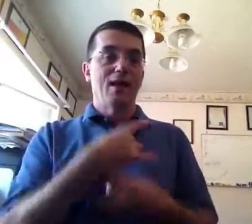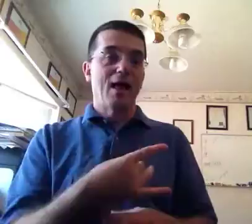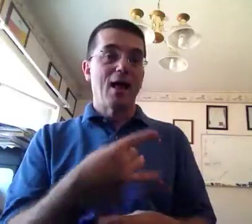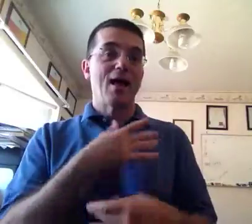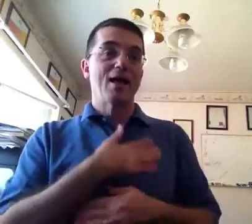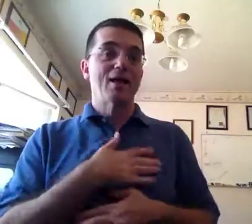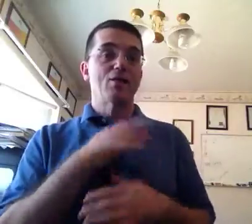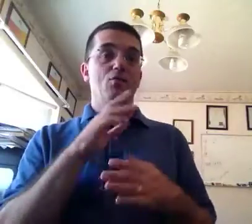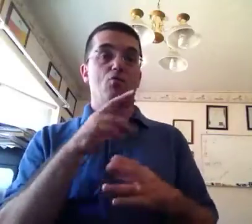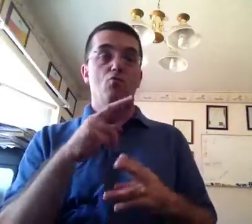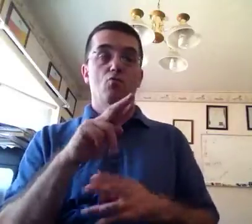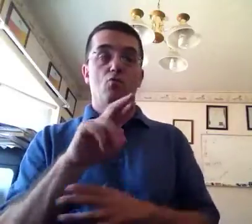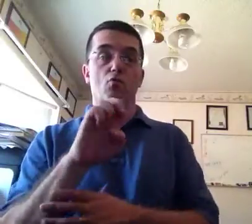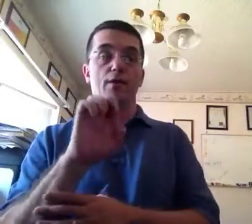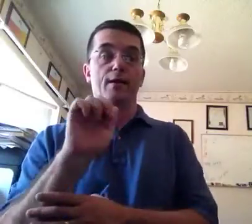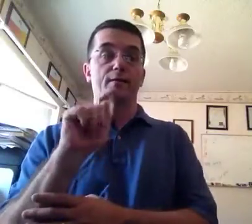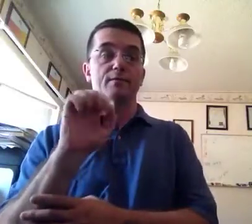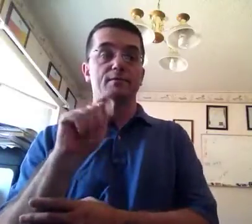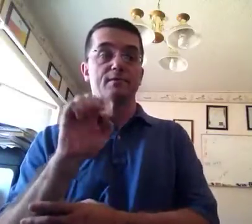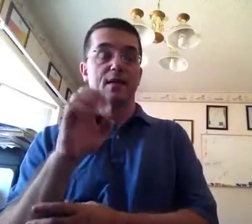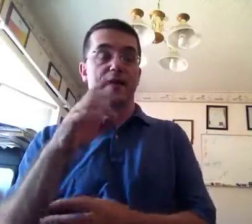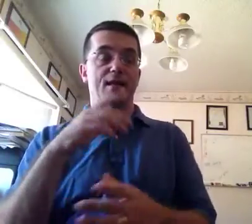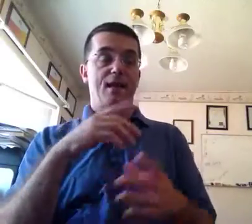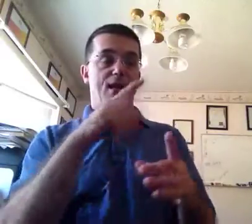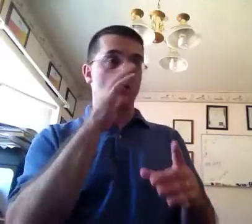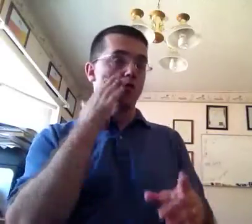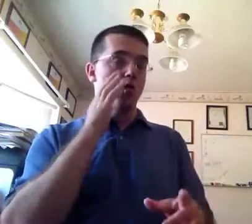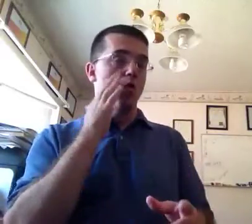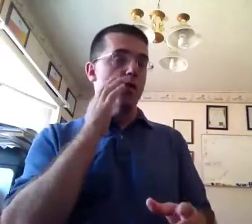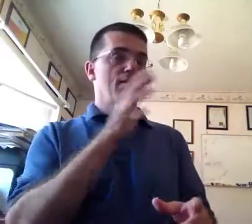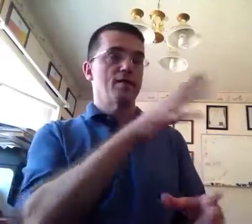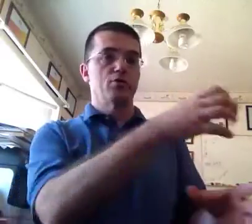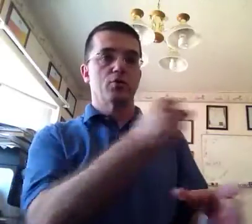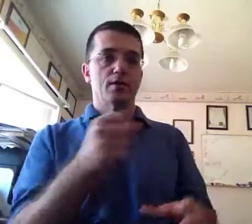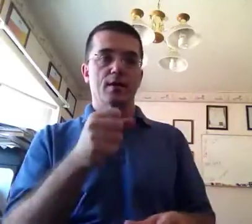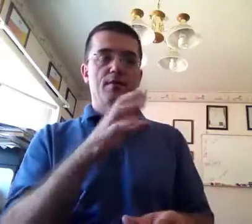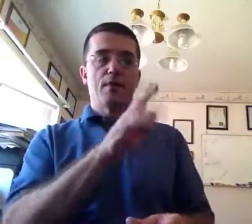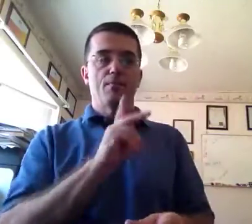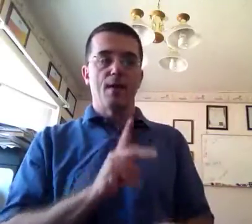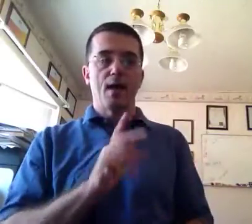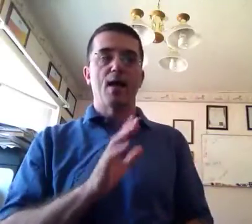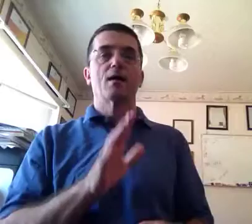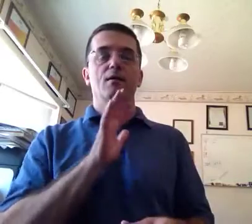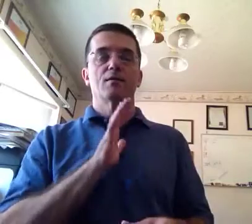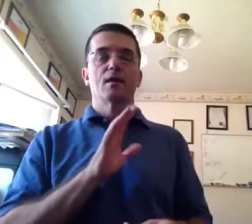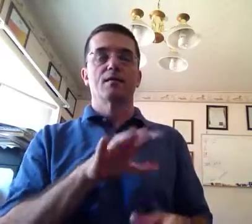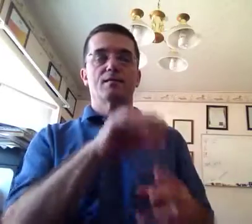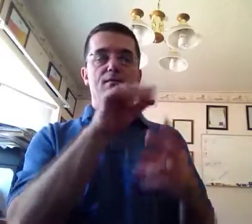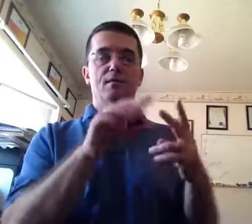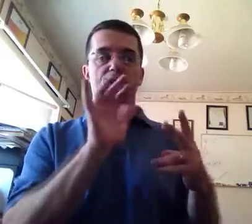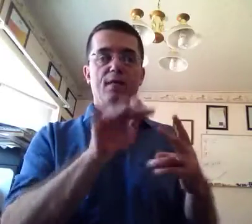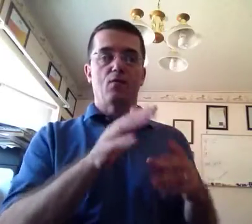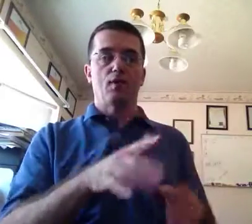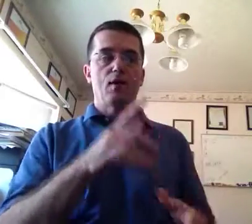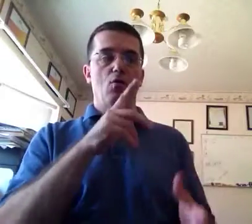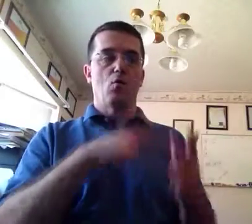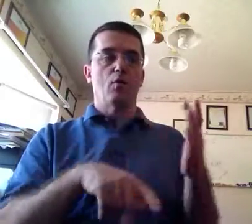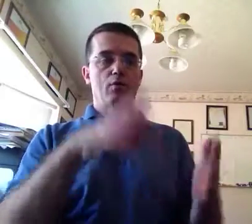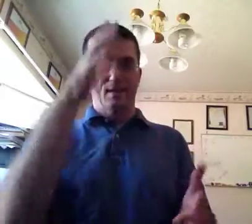estate with that money on Pop's behalf, knowing that you're going to inherit it, then select the real estate that way. Okay. But